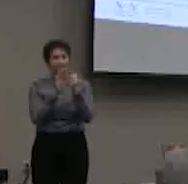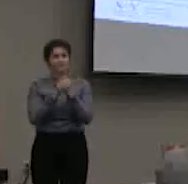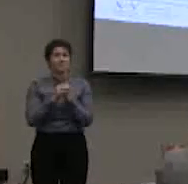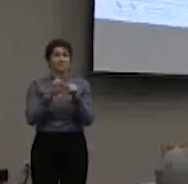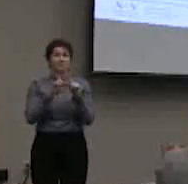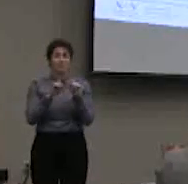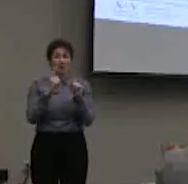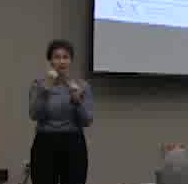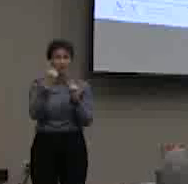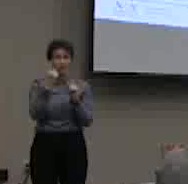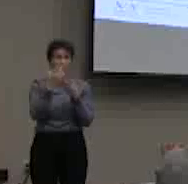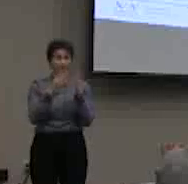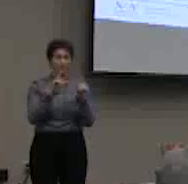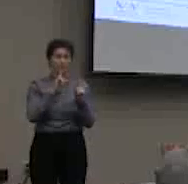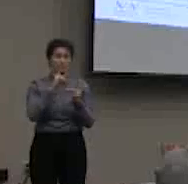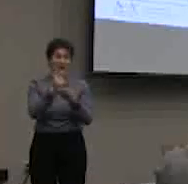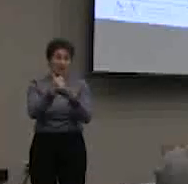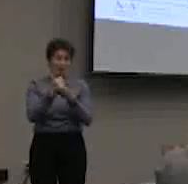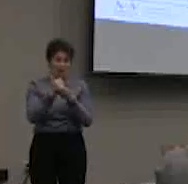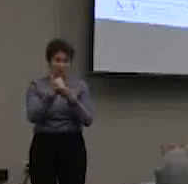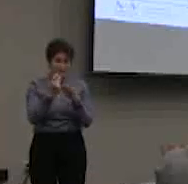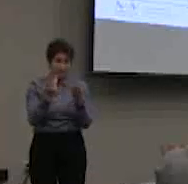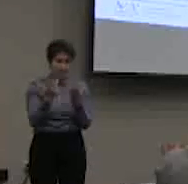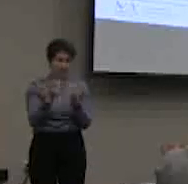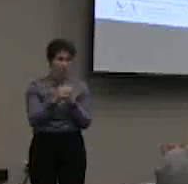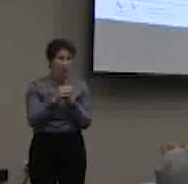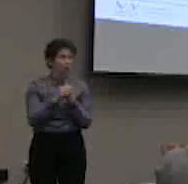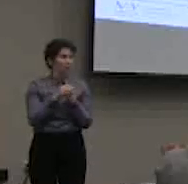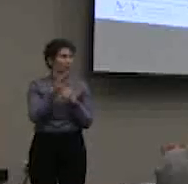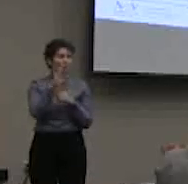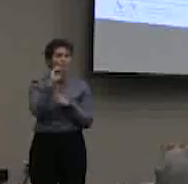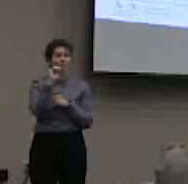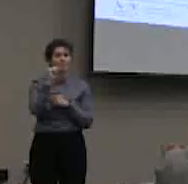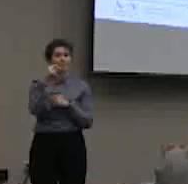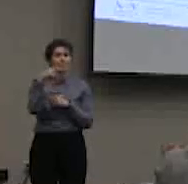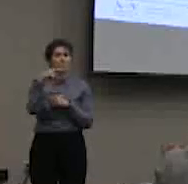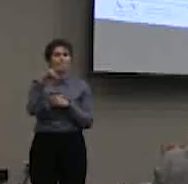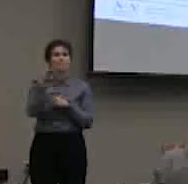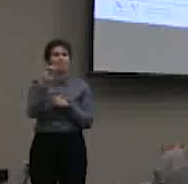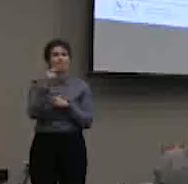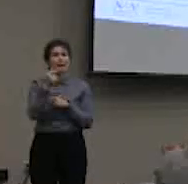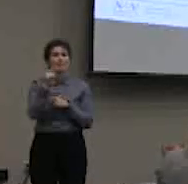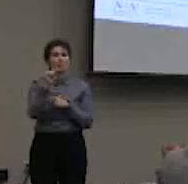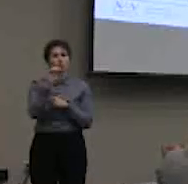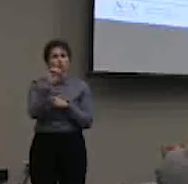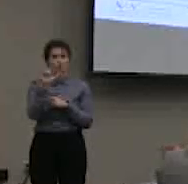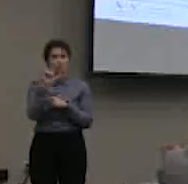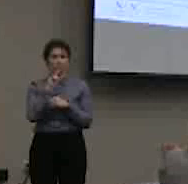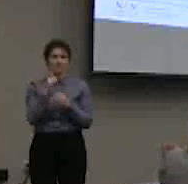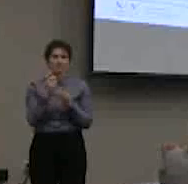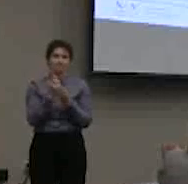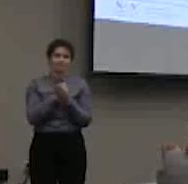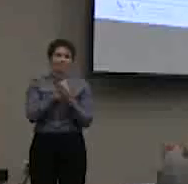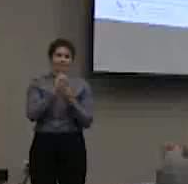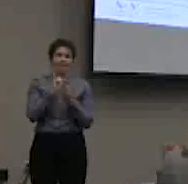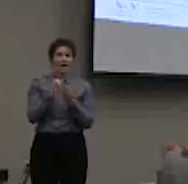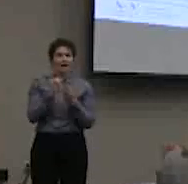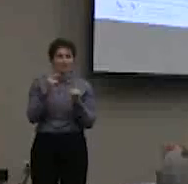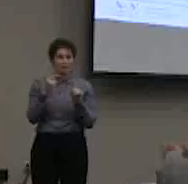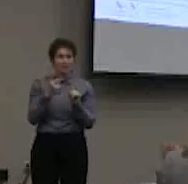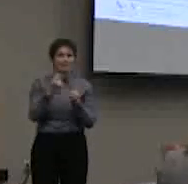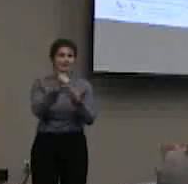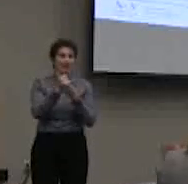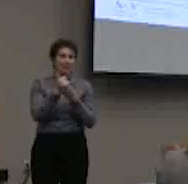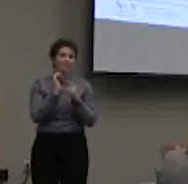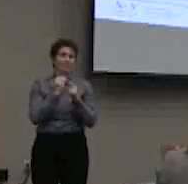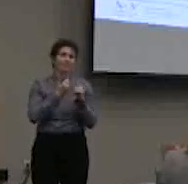with was your mapping tool that we took advantage of that helped us in our planning, our strategic planning.